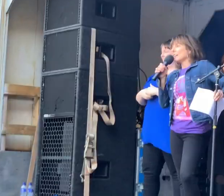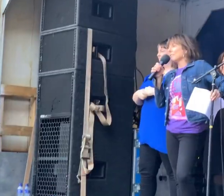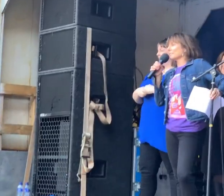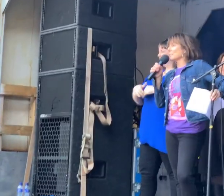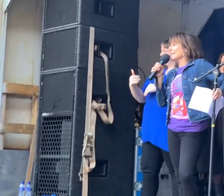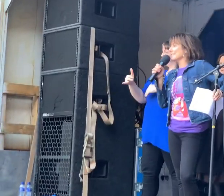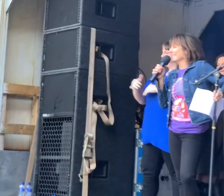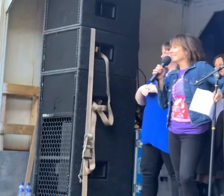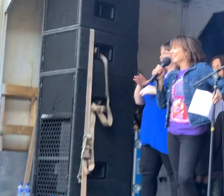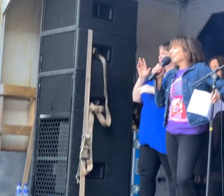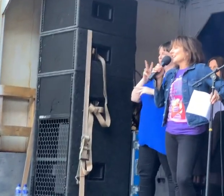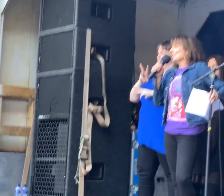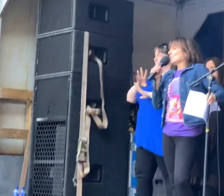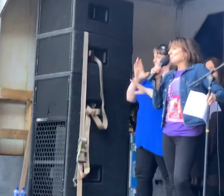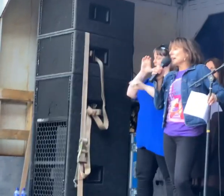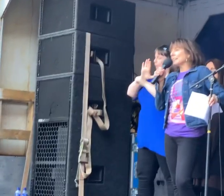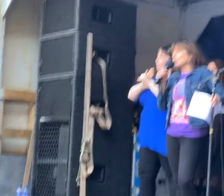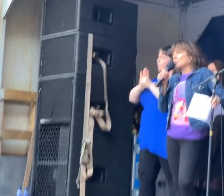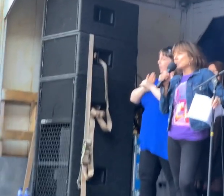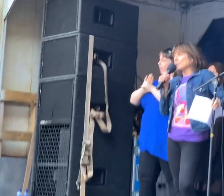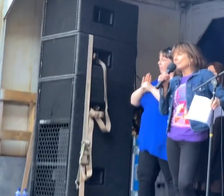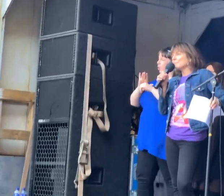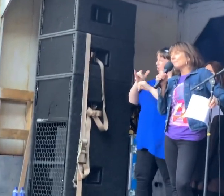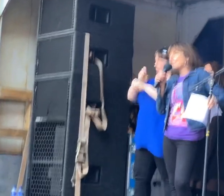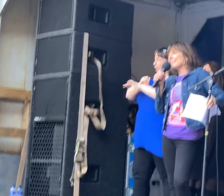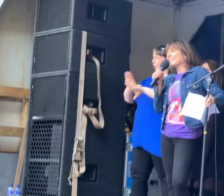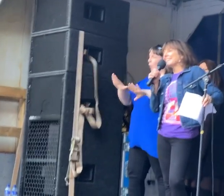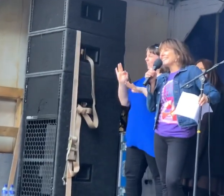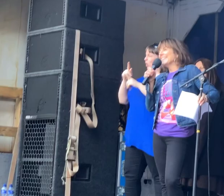Be careful of that. You might lose.